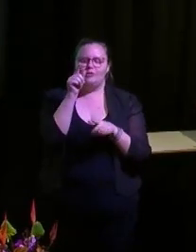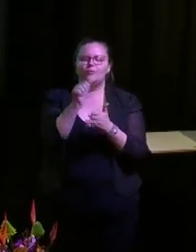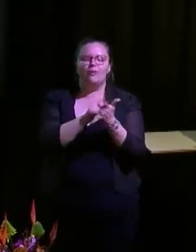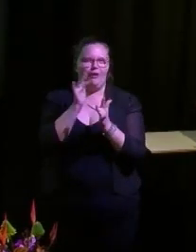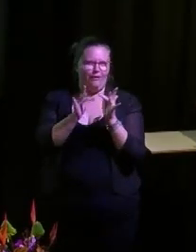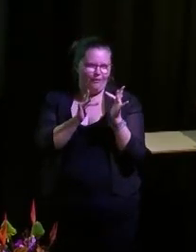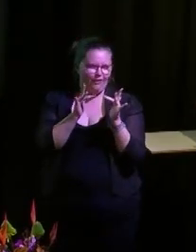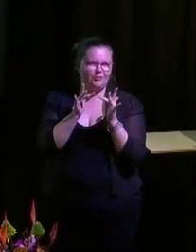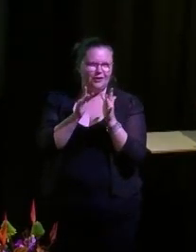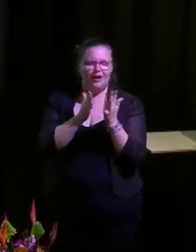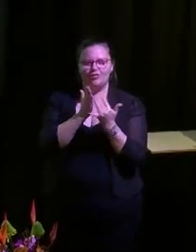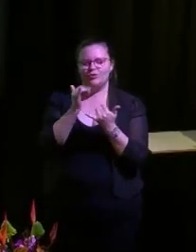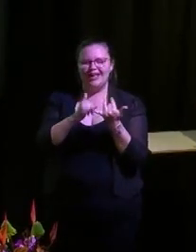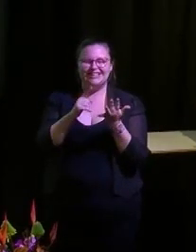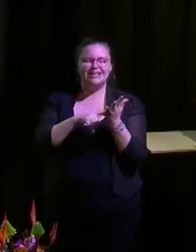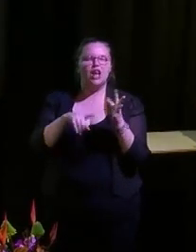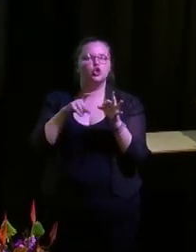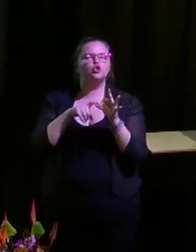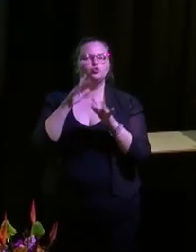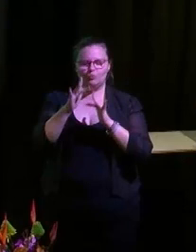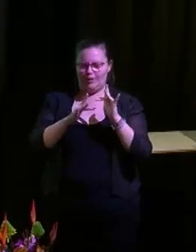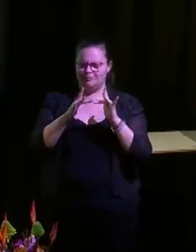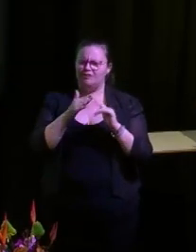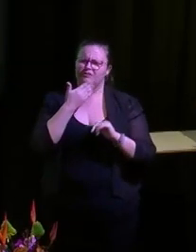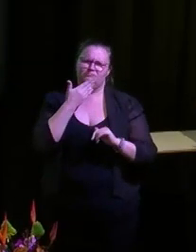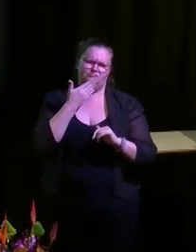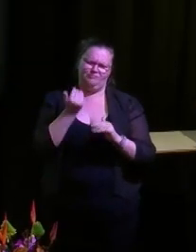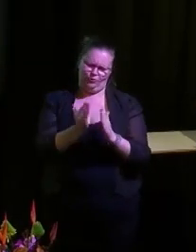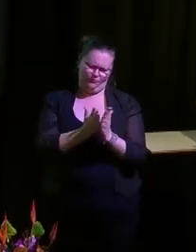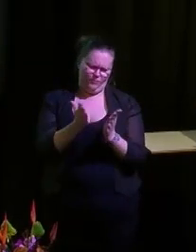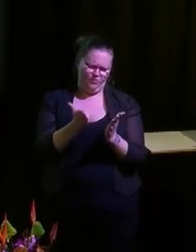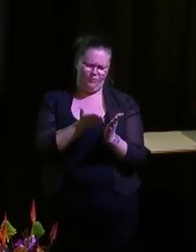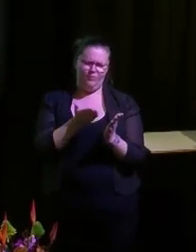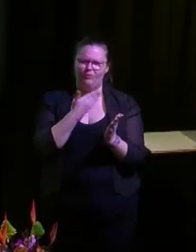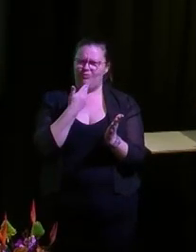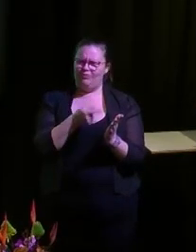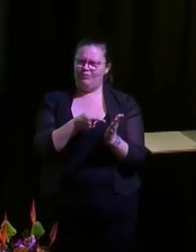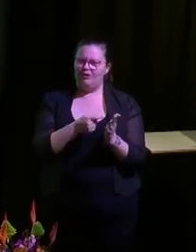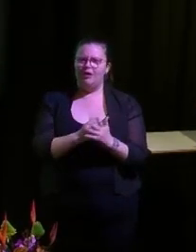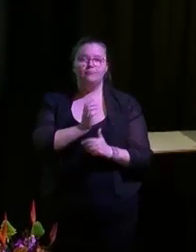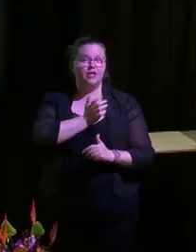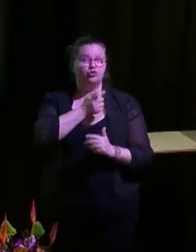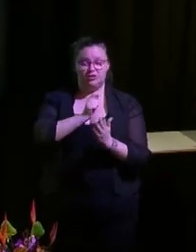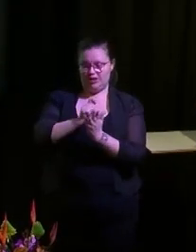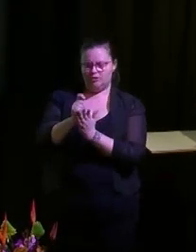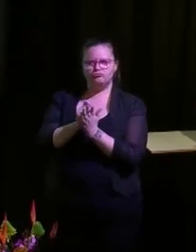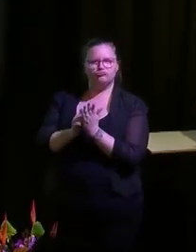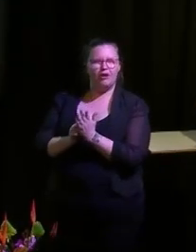through the SLQ website. Really stunning catalogue. And there's some really interesting writing in